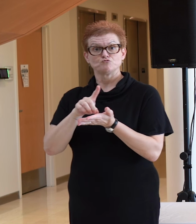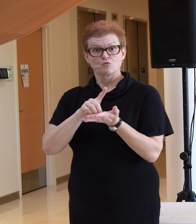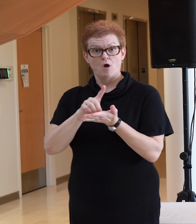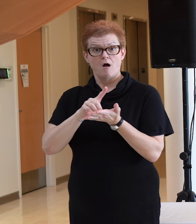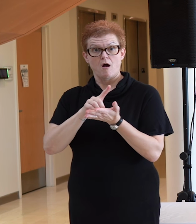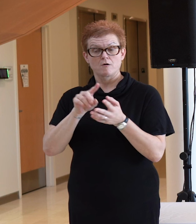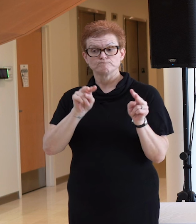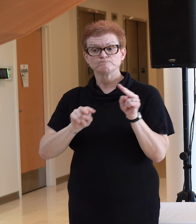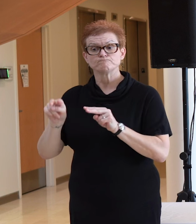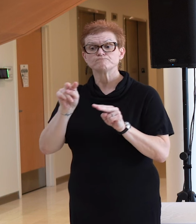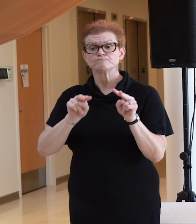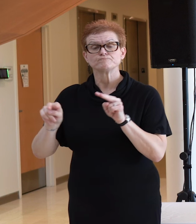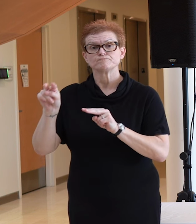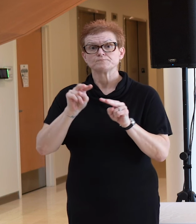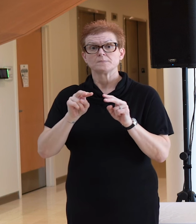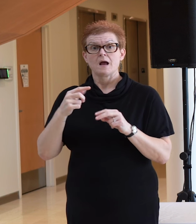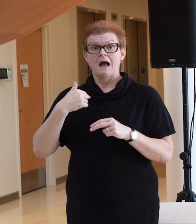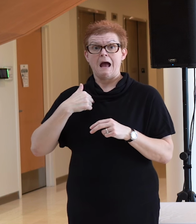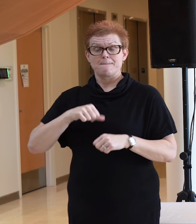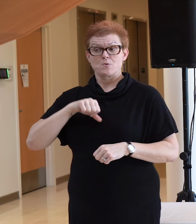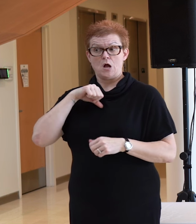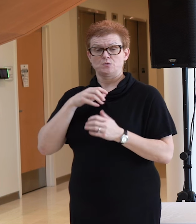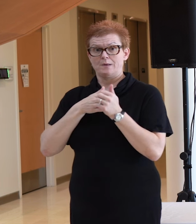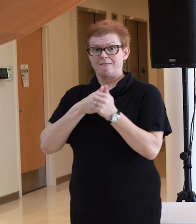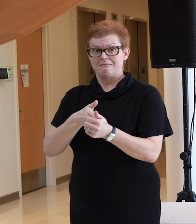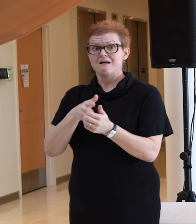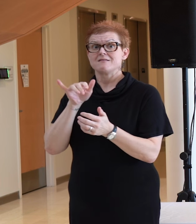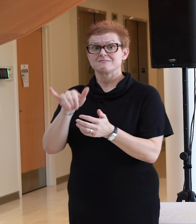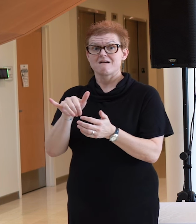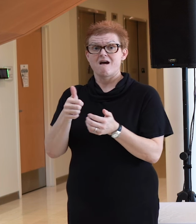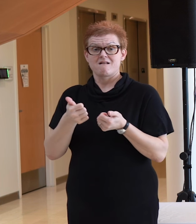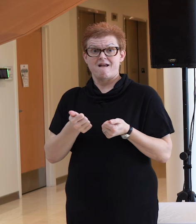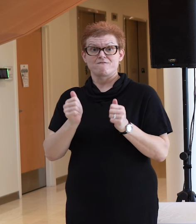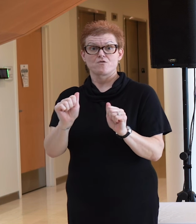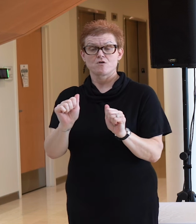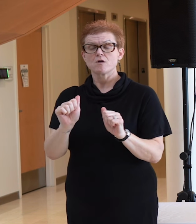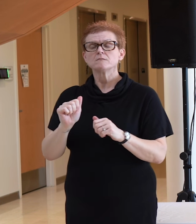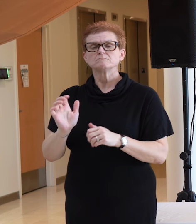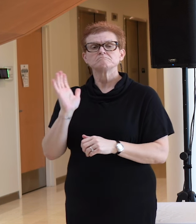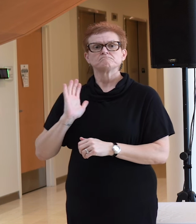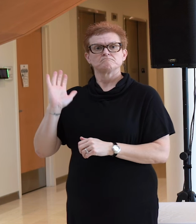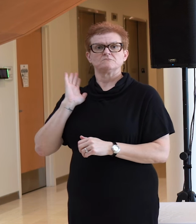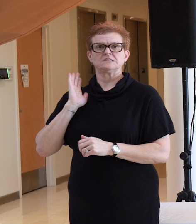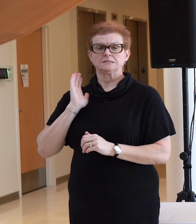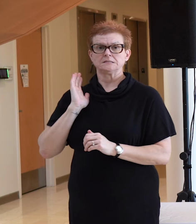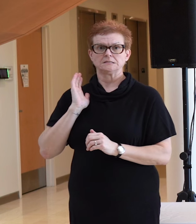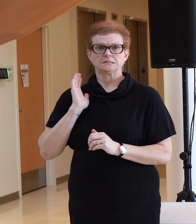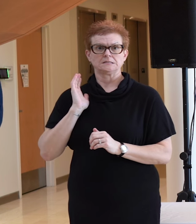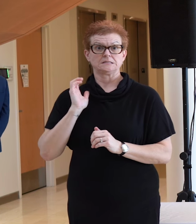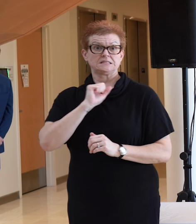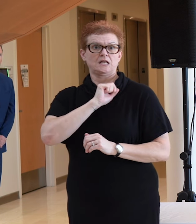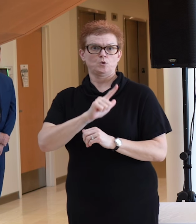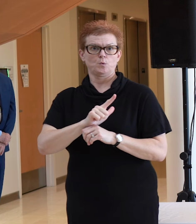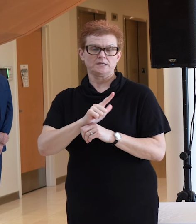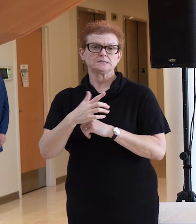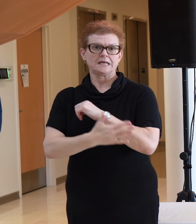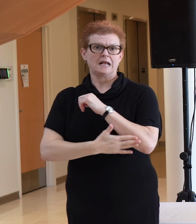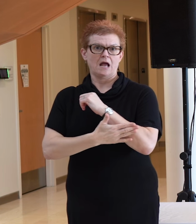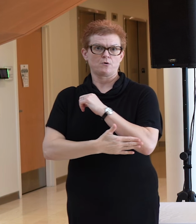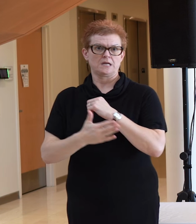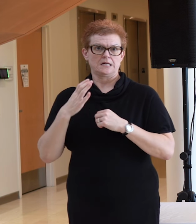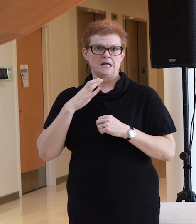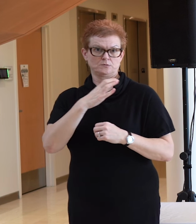jurisdictions. And I'm proud to have led those efforts when I was on the St. Louis County Council. And today, 75